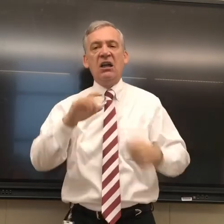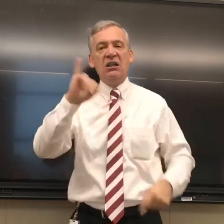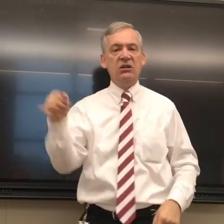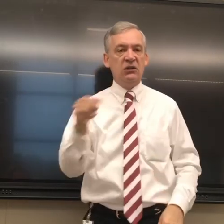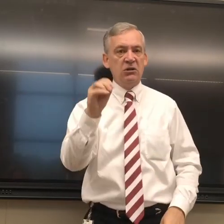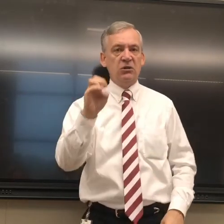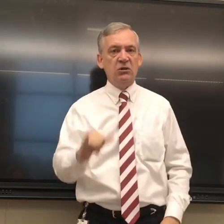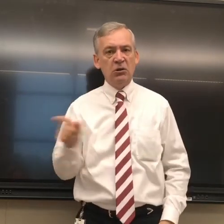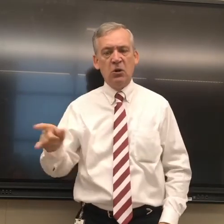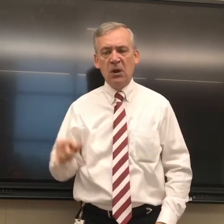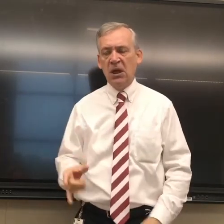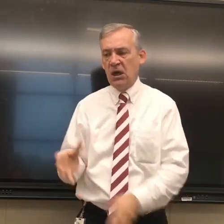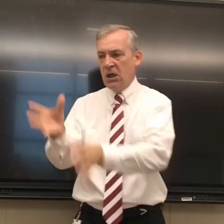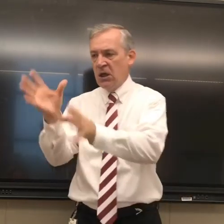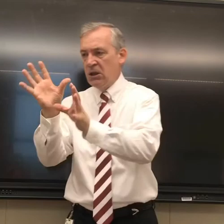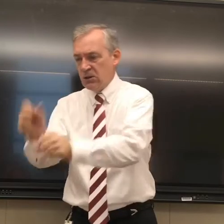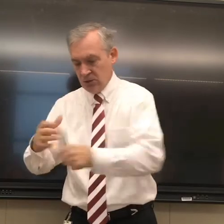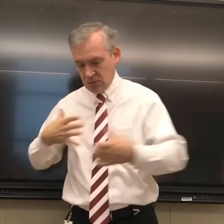my dress or my waist, crying,